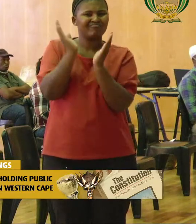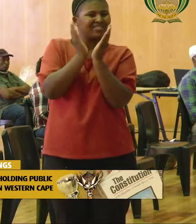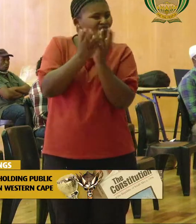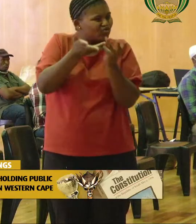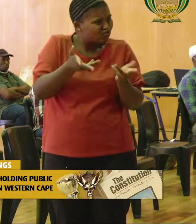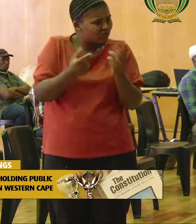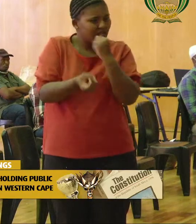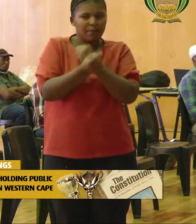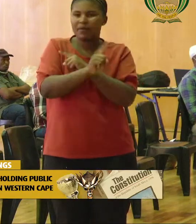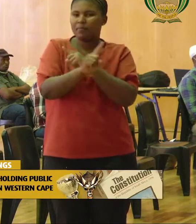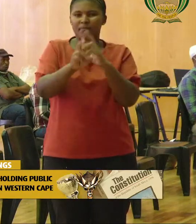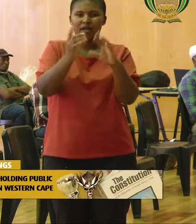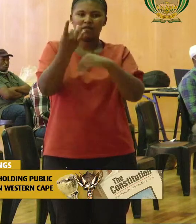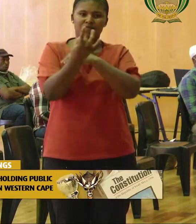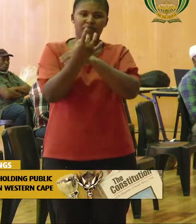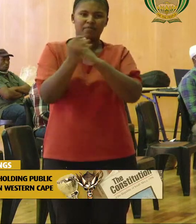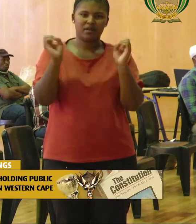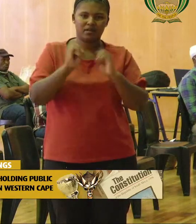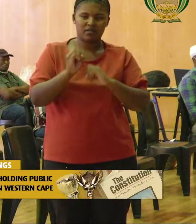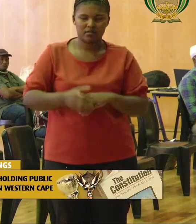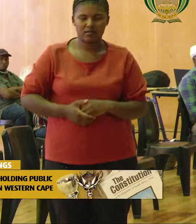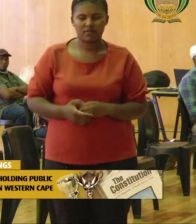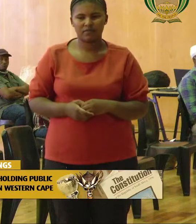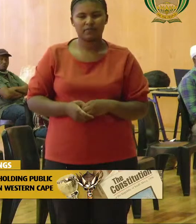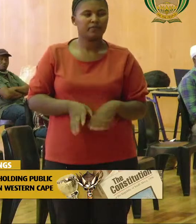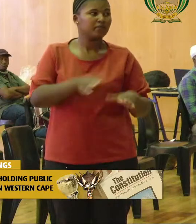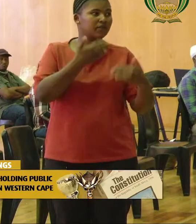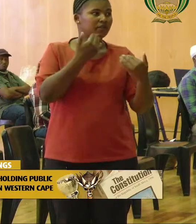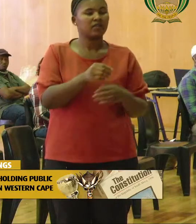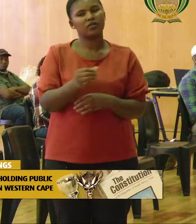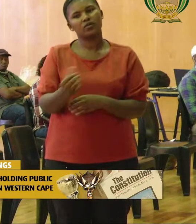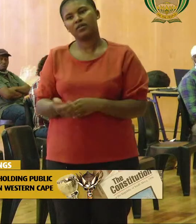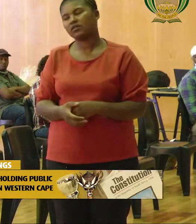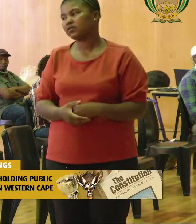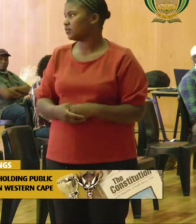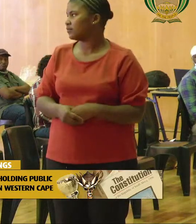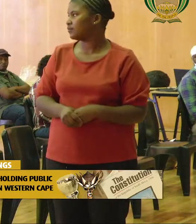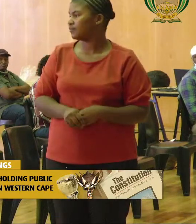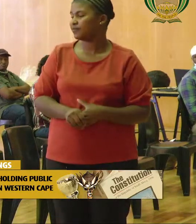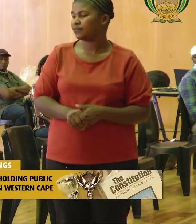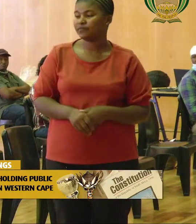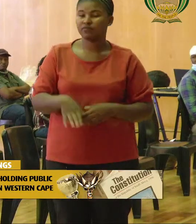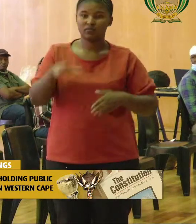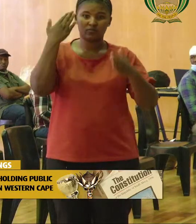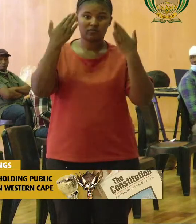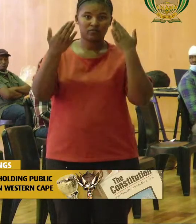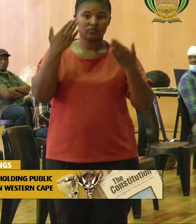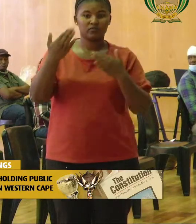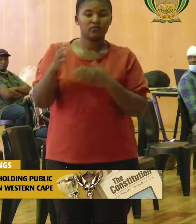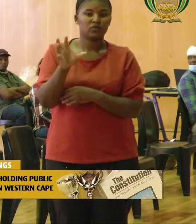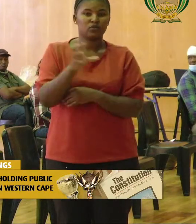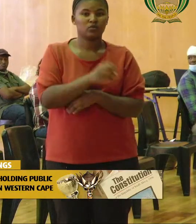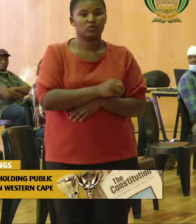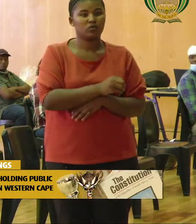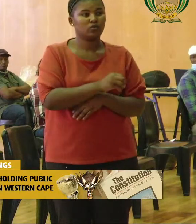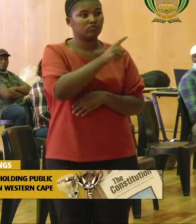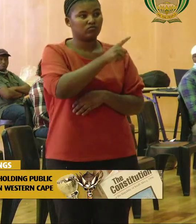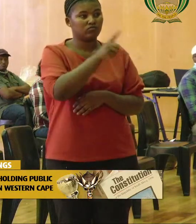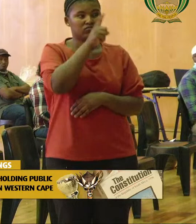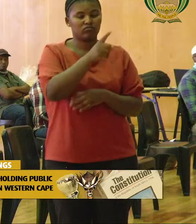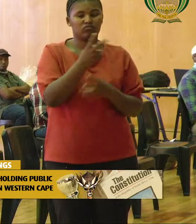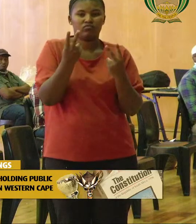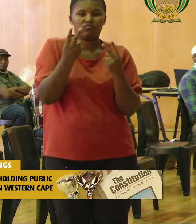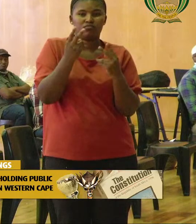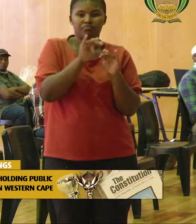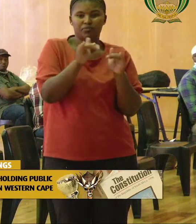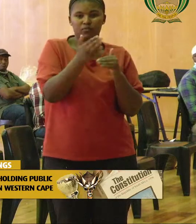no feedback from them. Thank you. Next. Greetings to the guests and